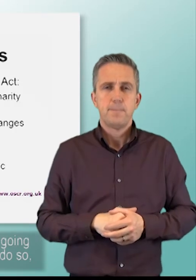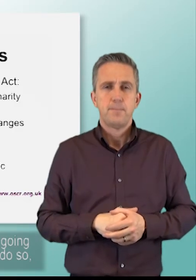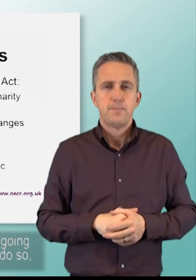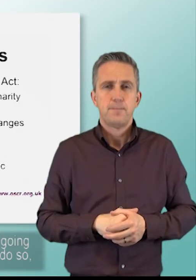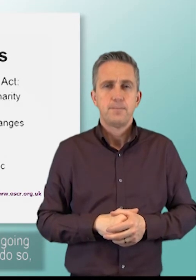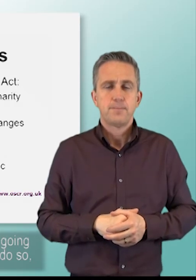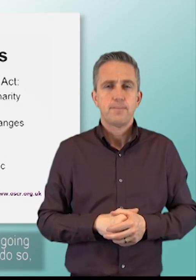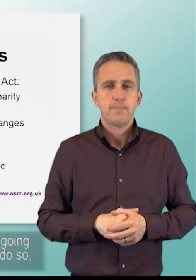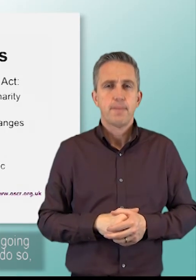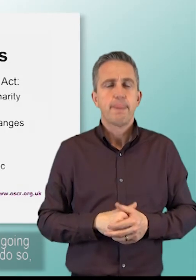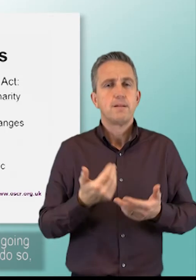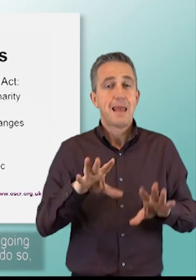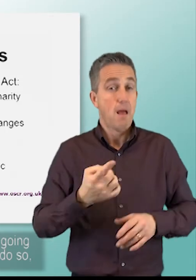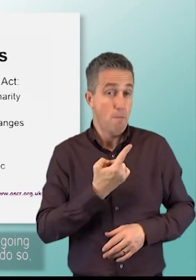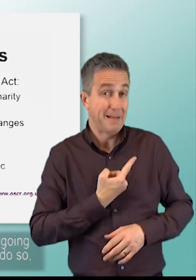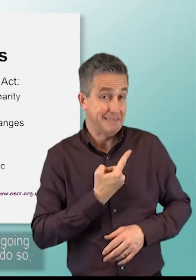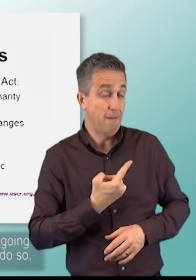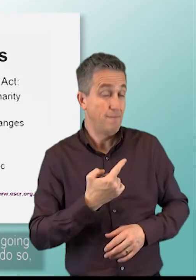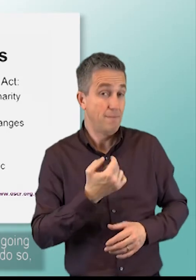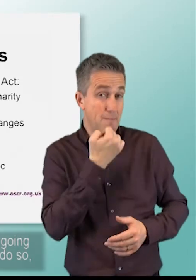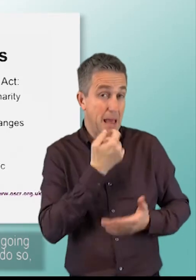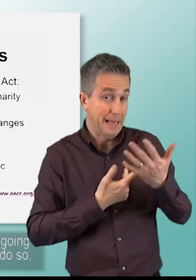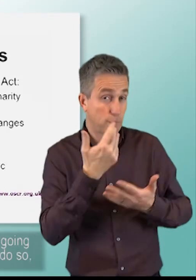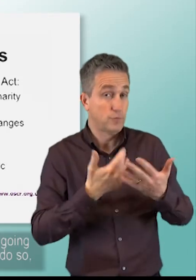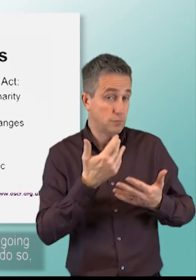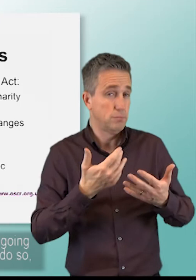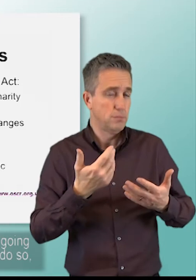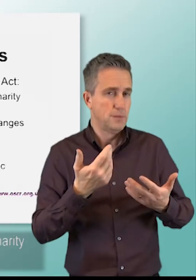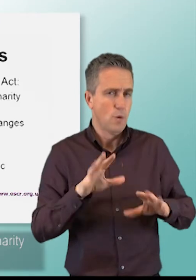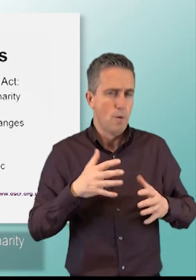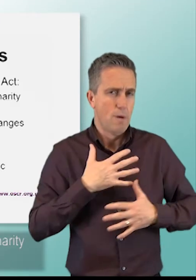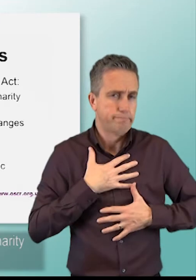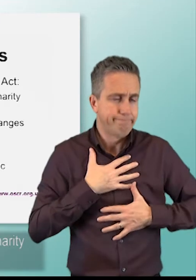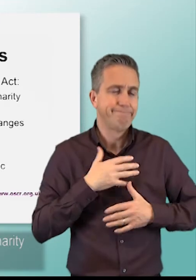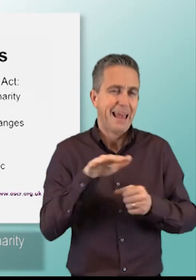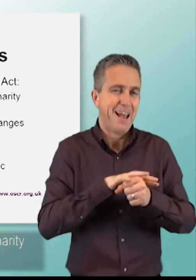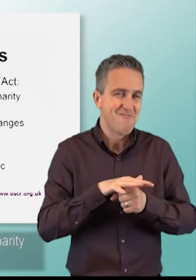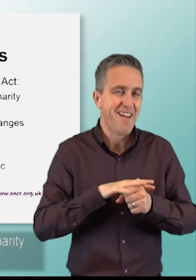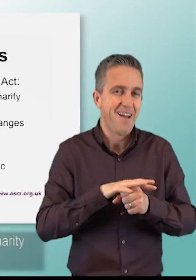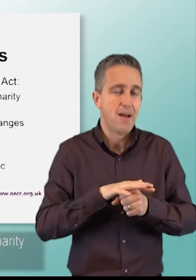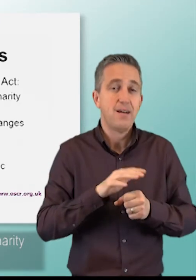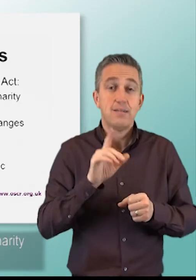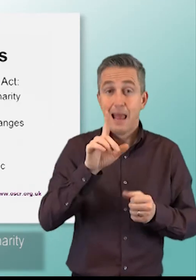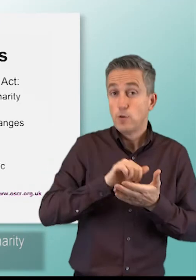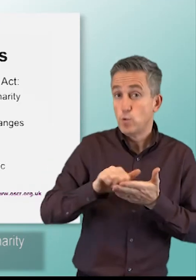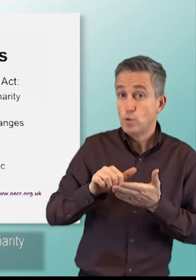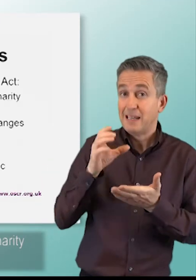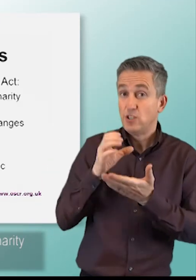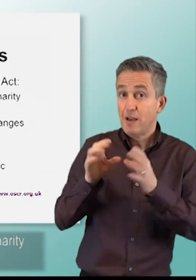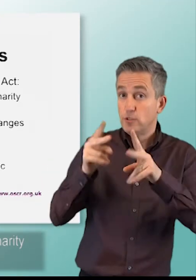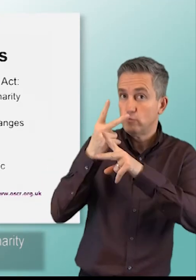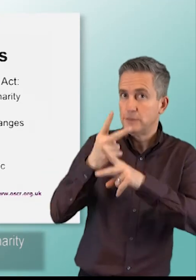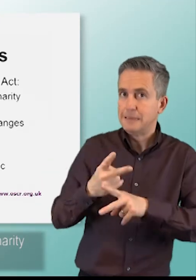going to pause a moment here, and I'm going to indulge the accountant in me, if you'll allow me to do so, because this is an area that traditionally so many